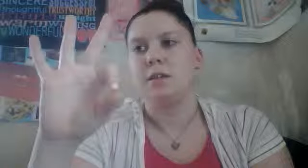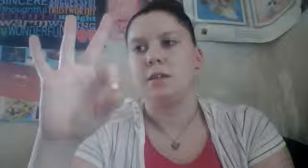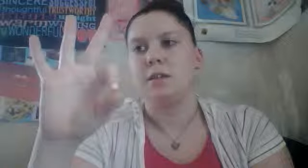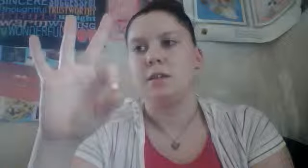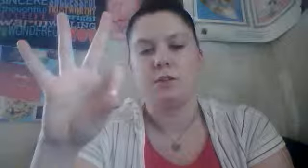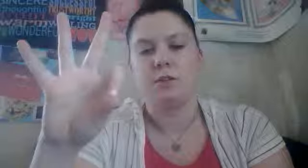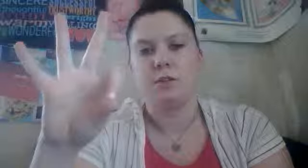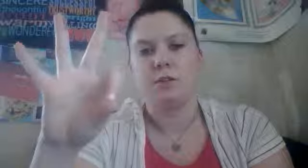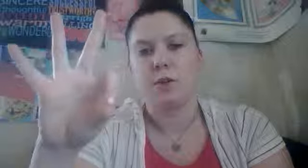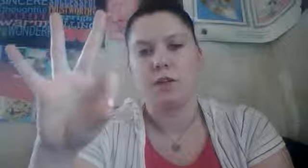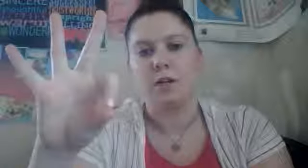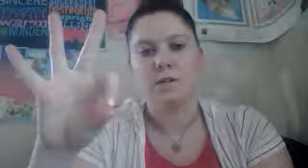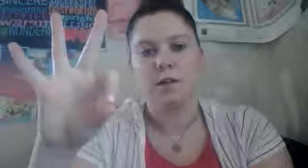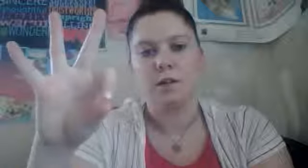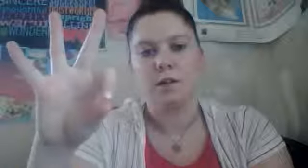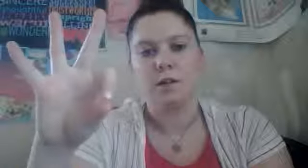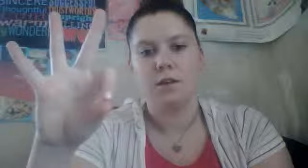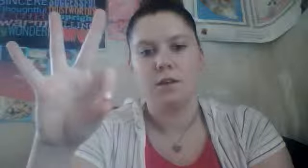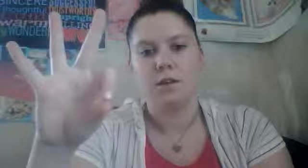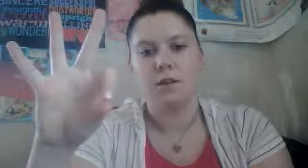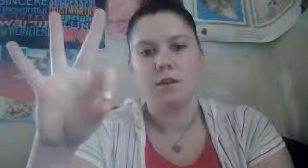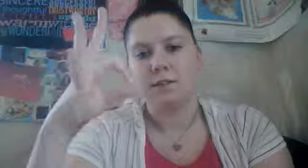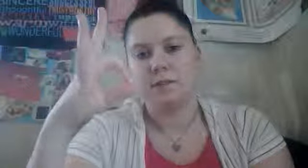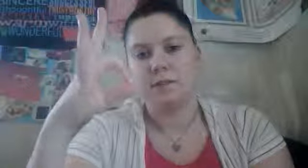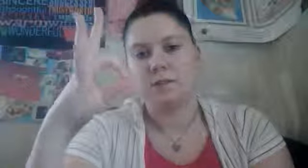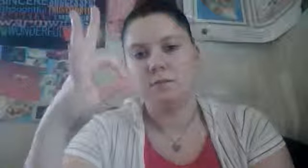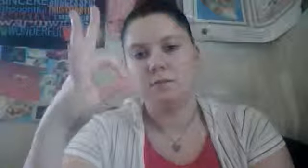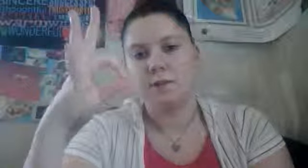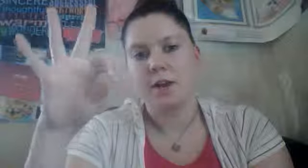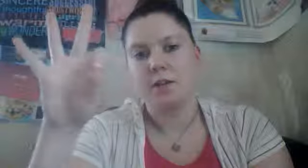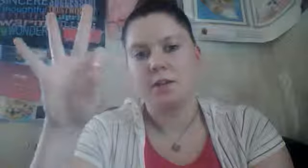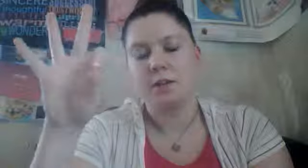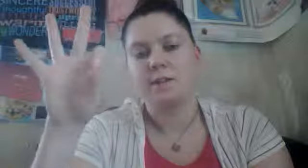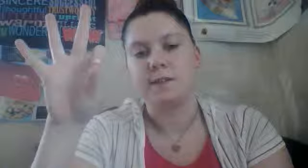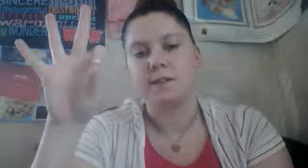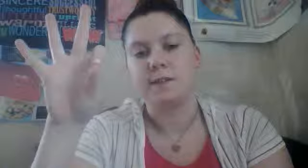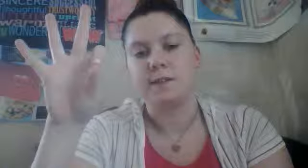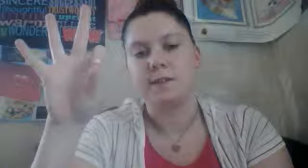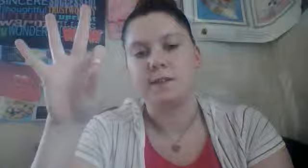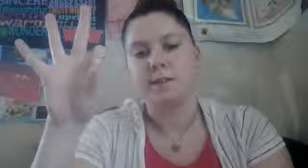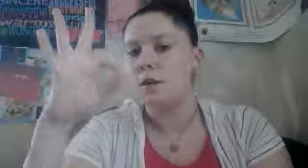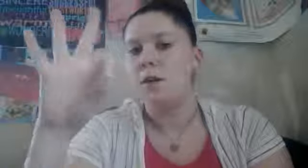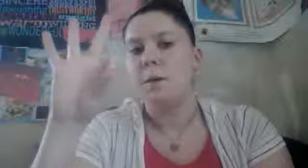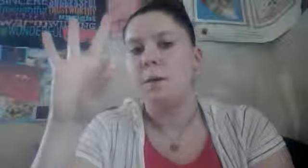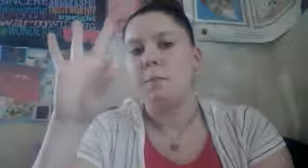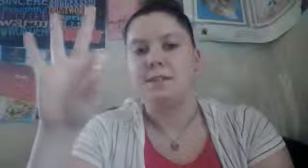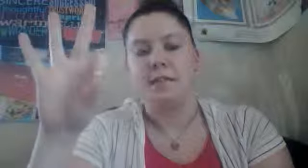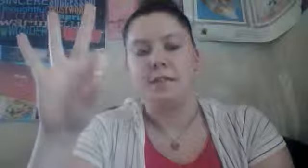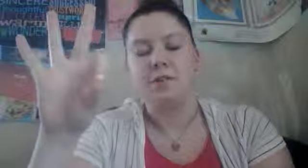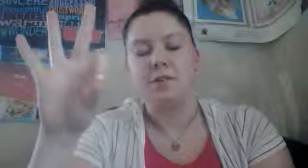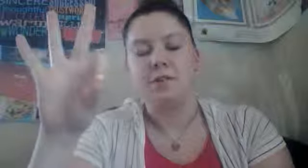spread your 3 fingers and make a circle with your hand like you're saying okay, but instead you're saying